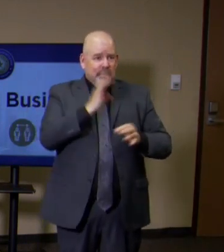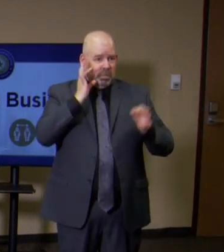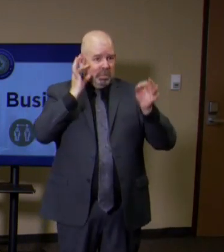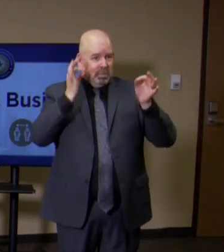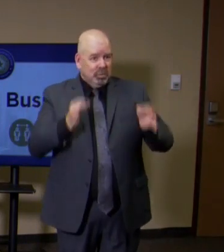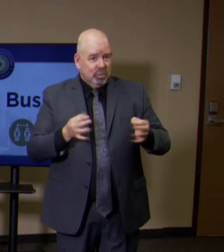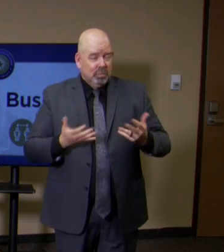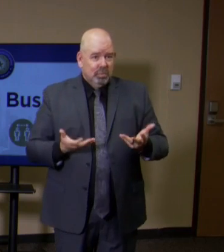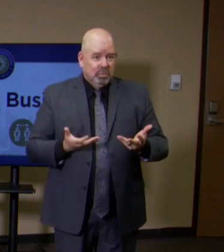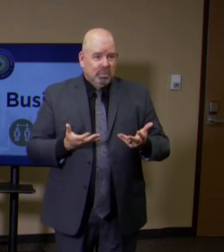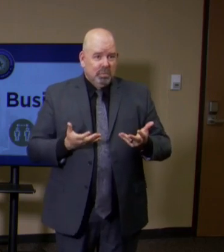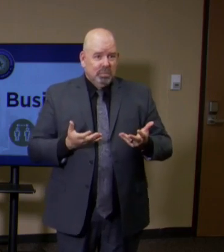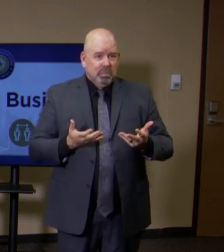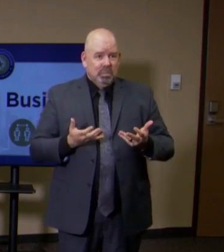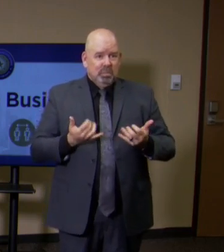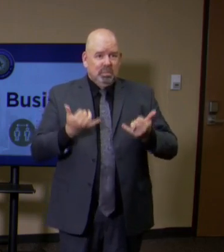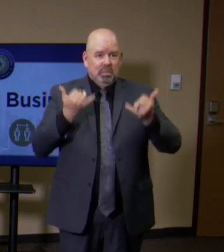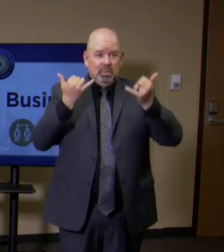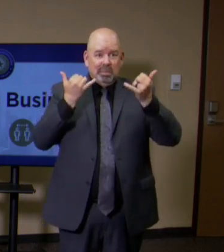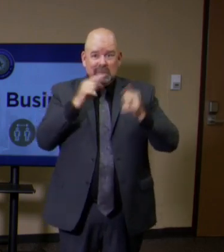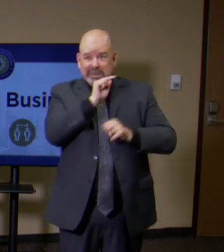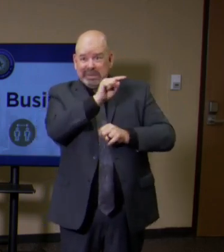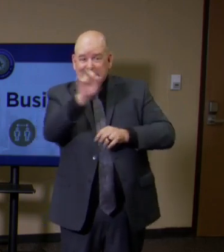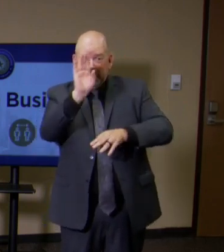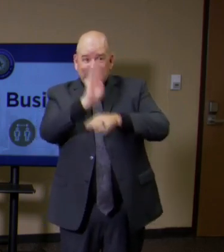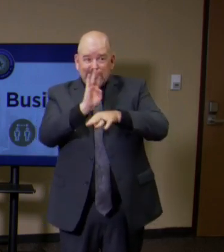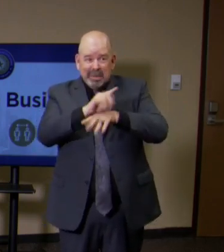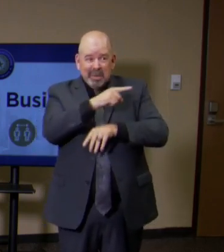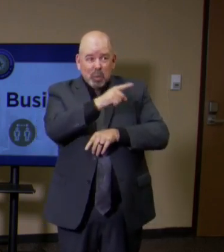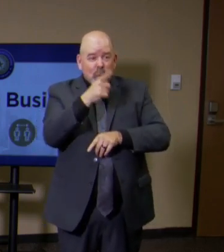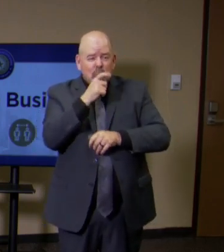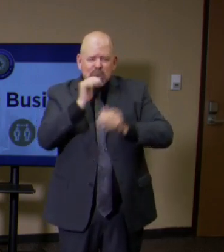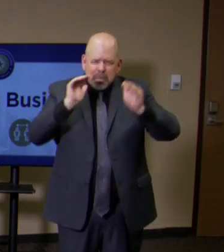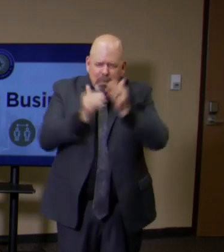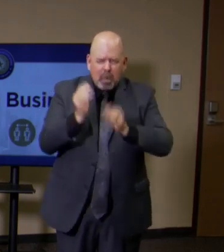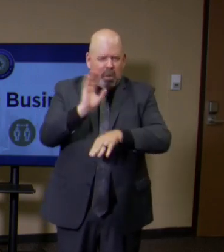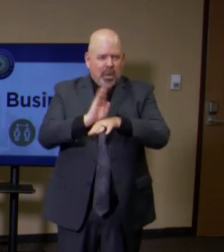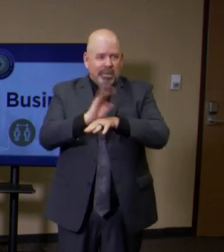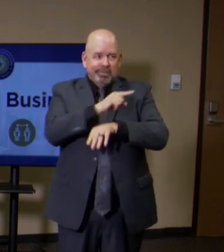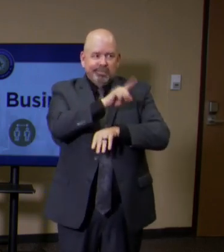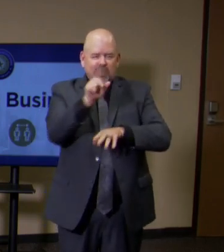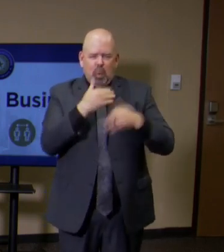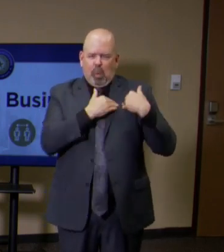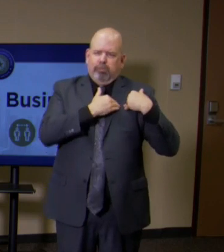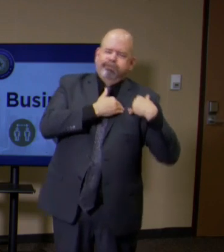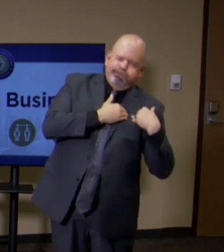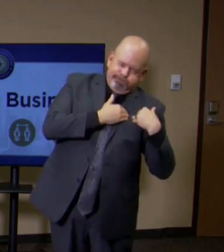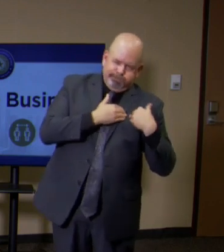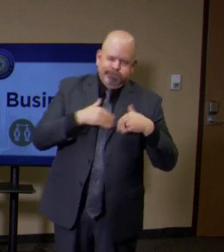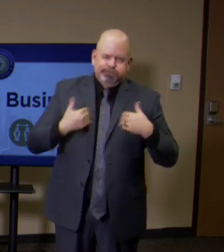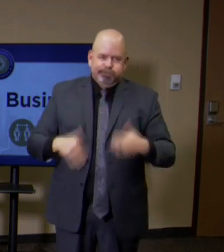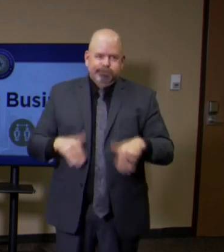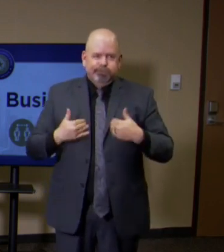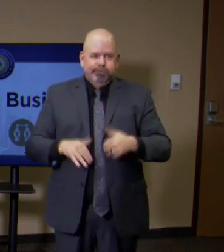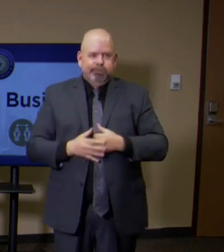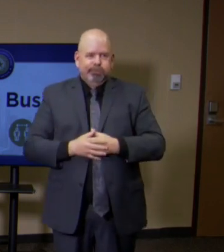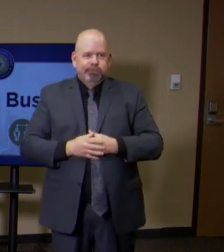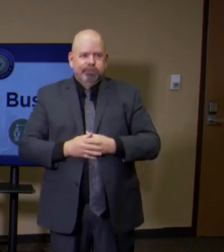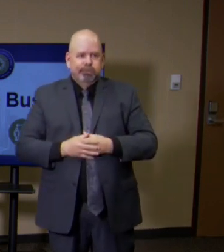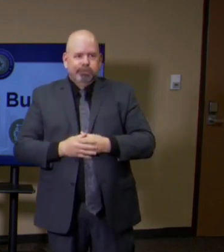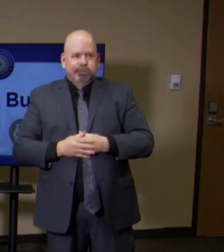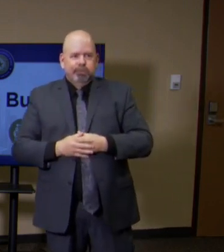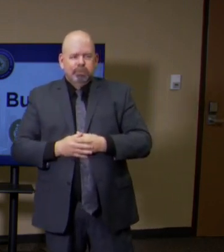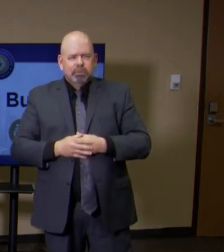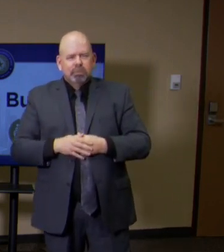right? And another important constituency, and let me talk to that constituency real fast. We all know who makes decisions